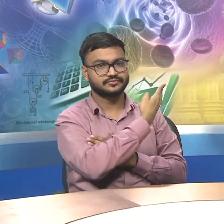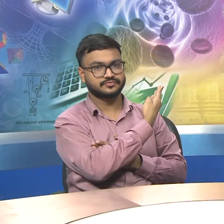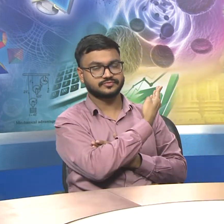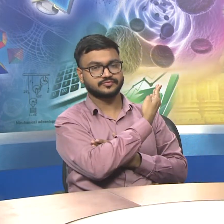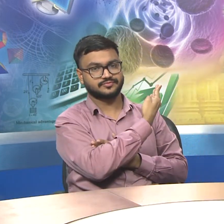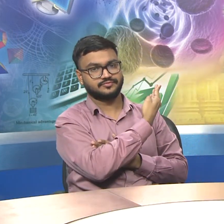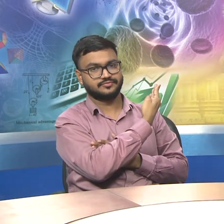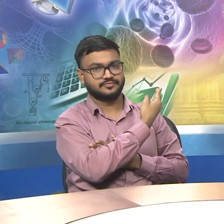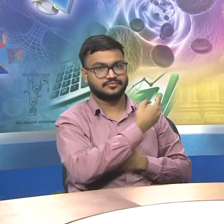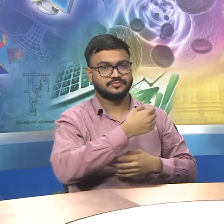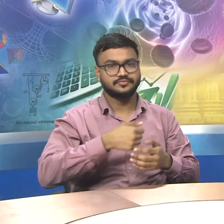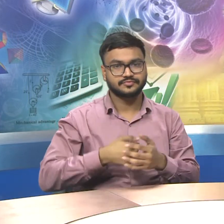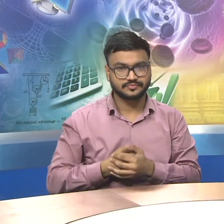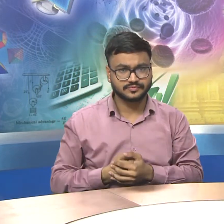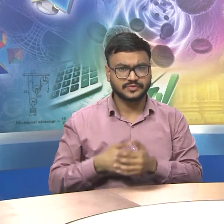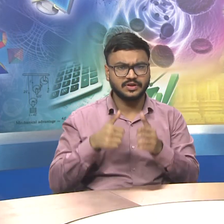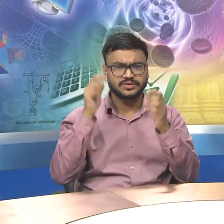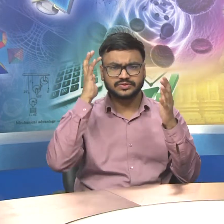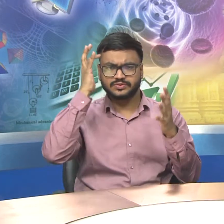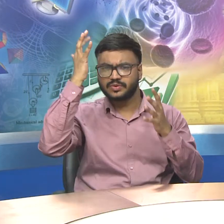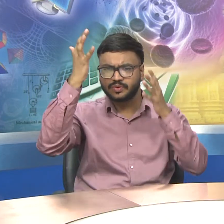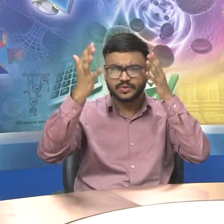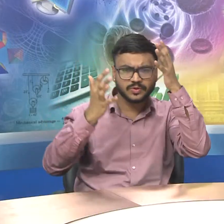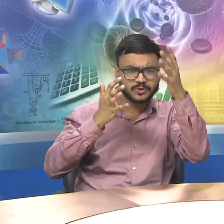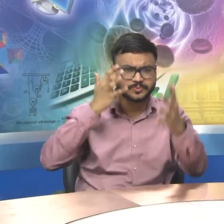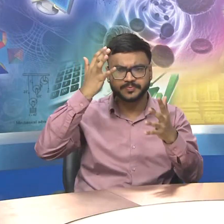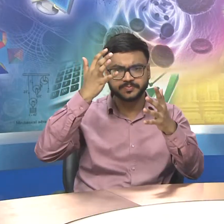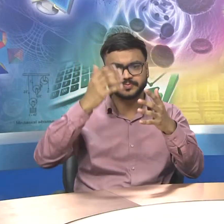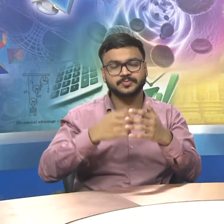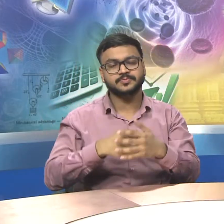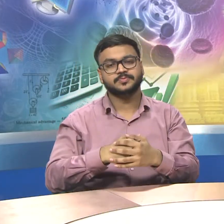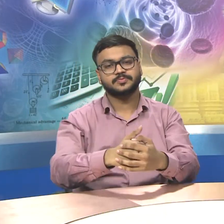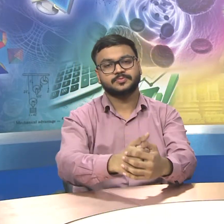As you can see on the screen, it is the sign of worry.